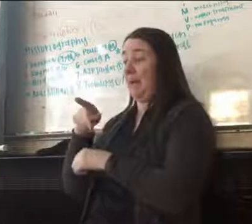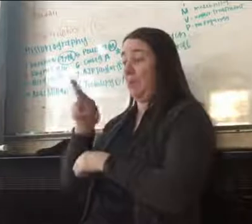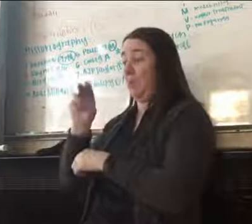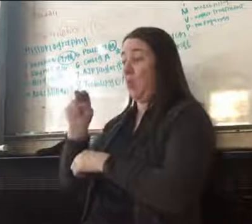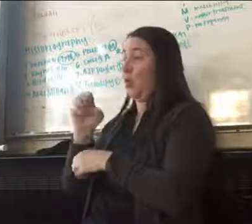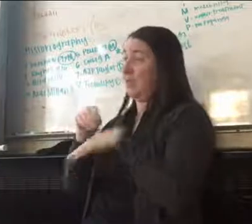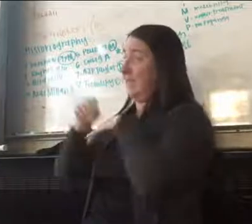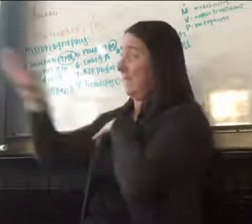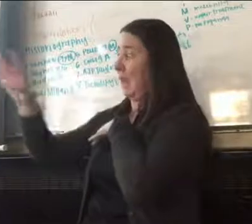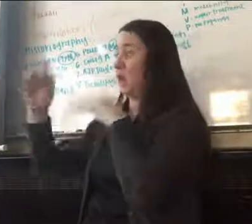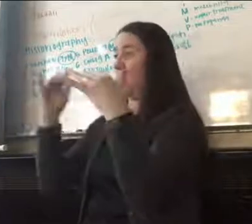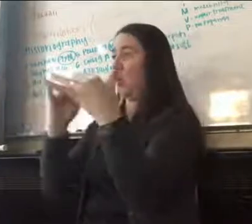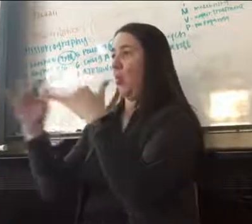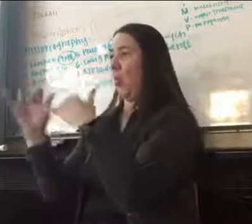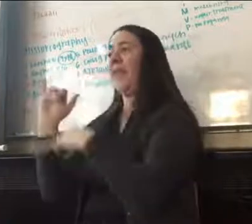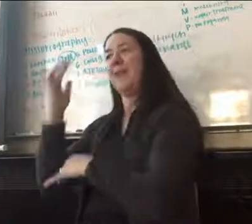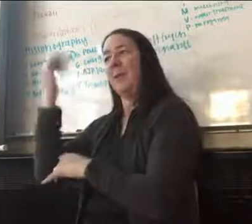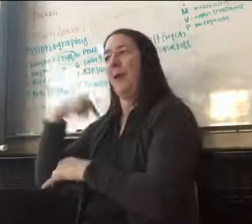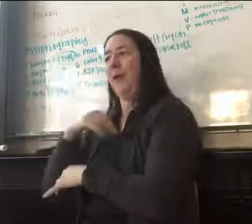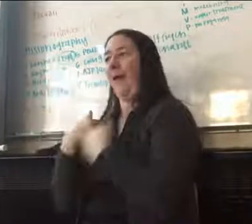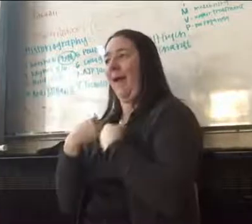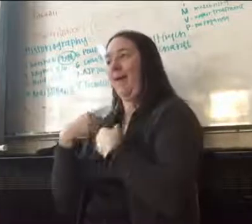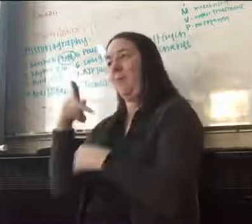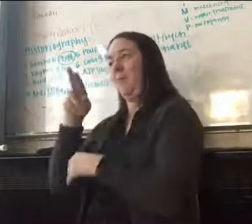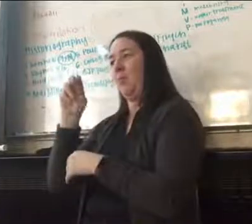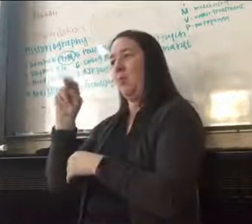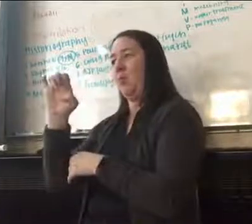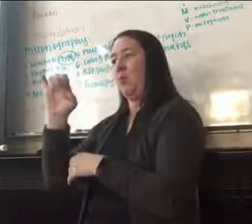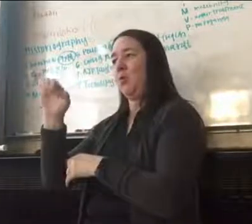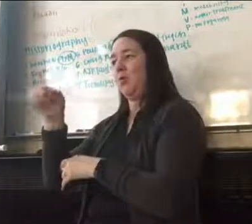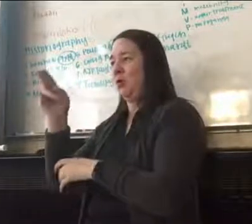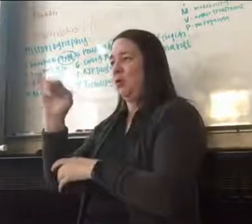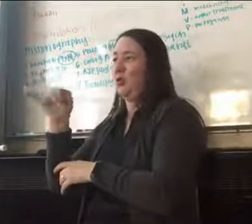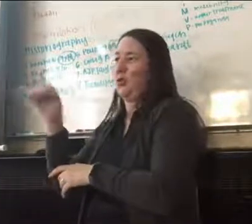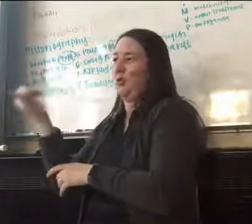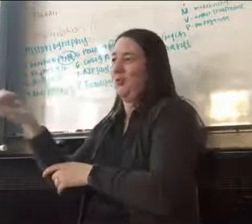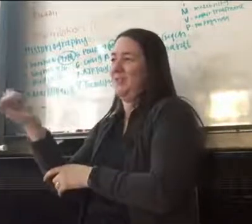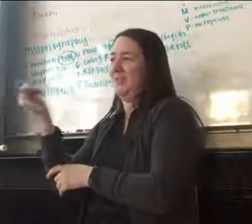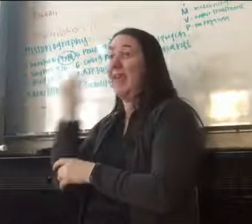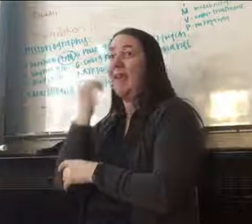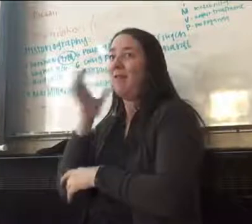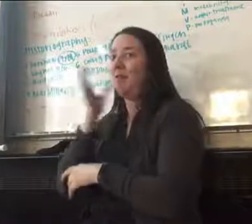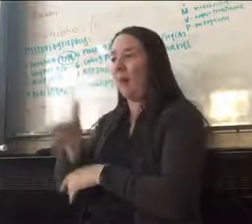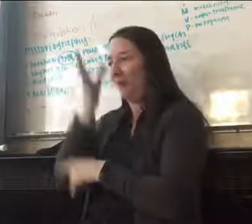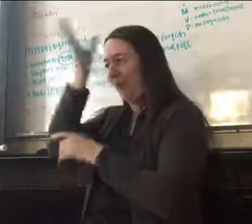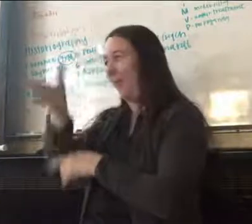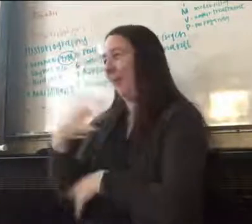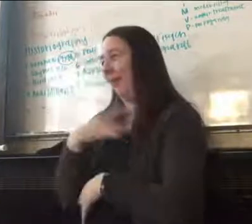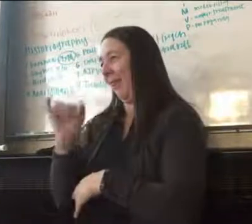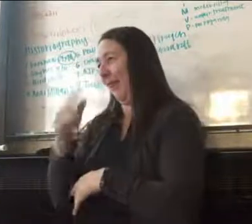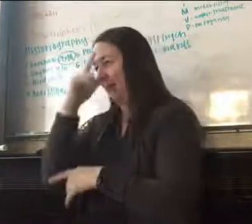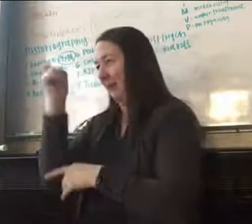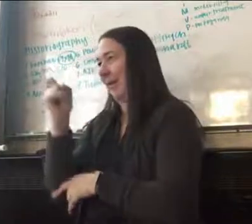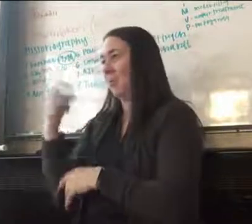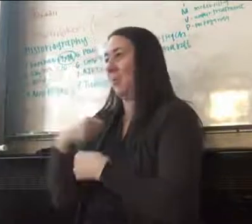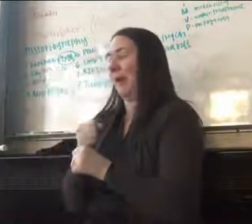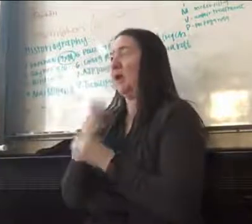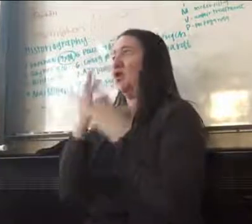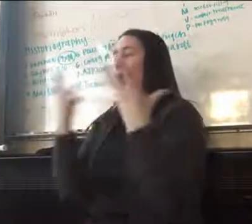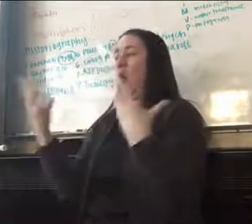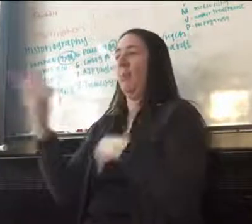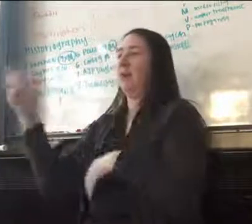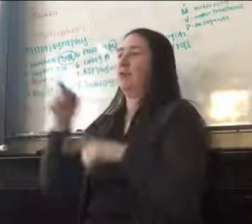to the war effort, and that's why we have things like prune juice. So if your grandparents like that, it's partially because of World War I, because we made it in massive amounts.